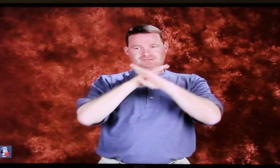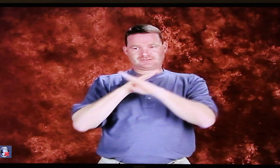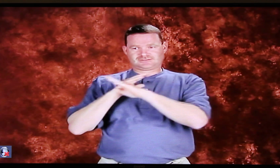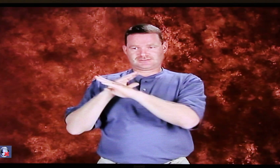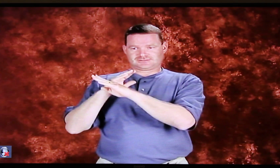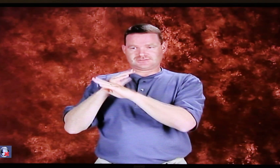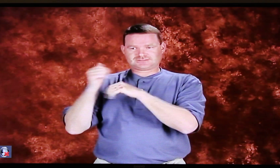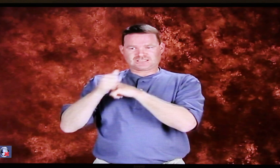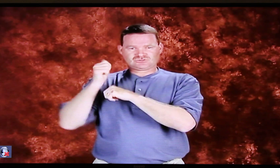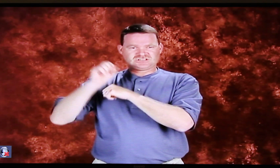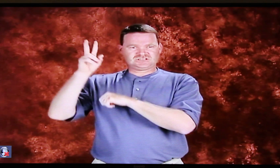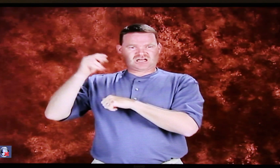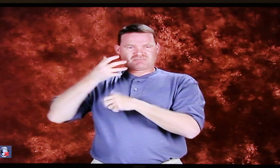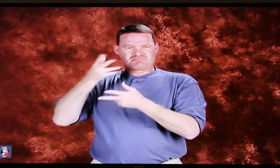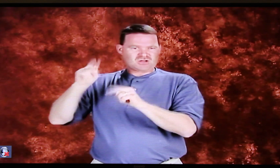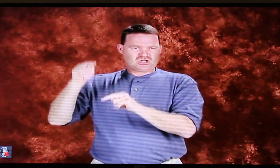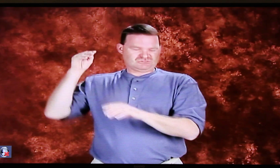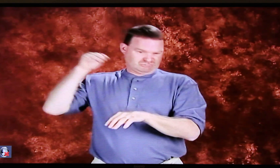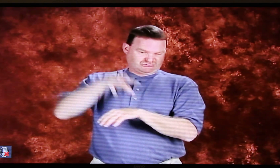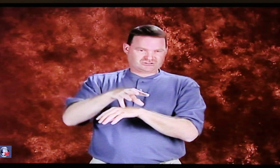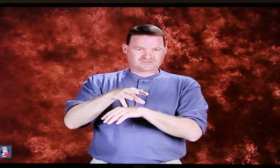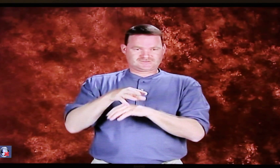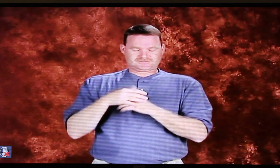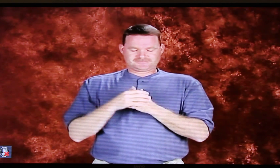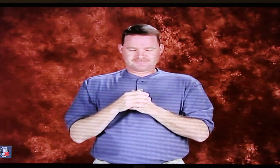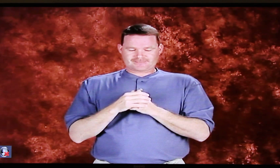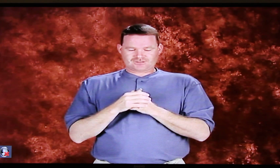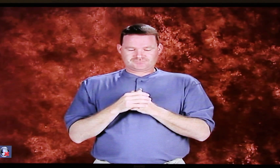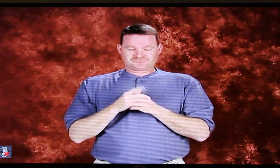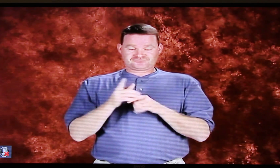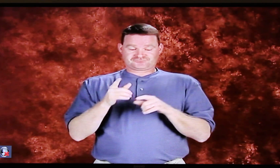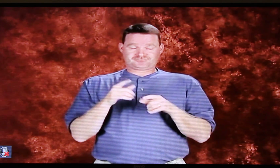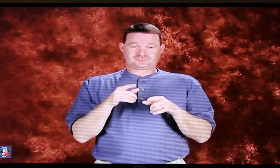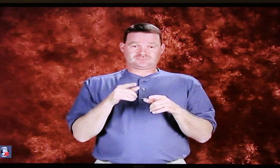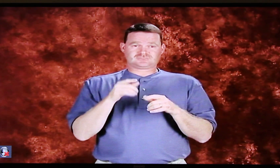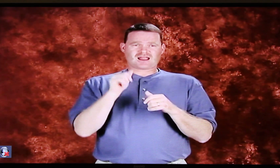the atmosphere protects us from the sun that's dangerous, it can burn us.